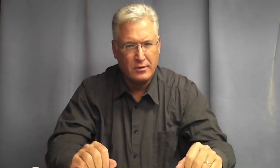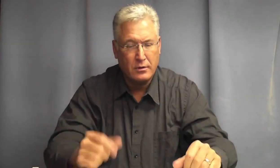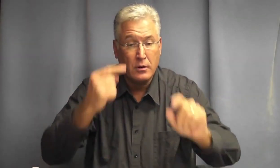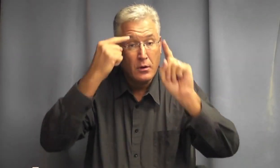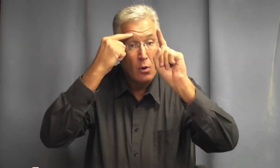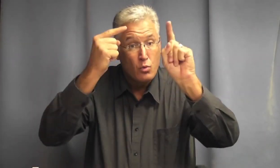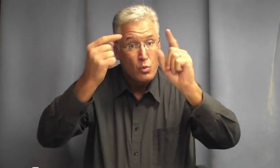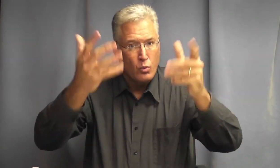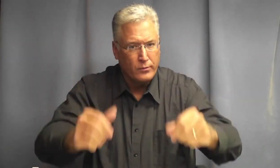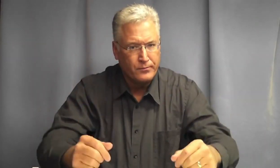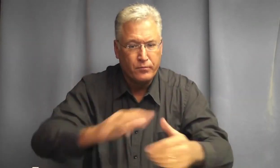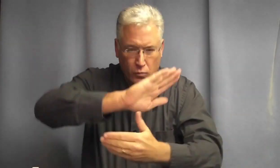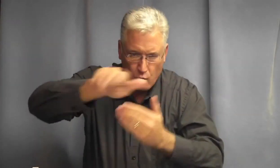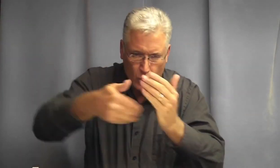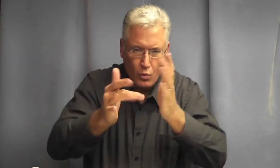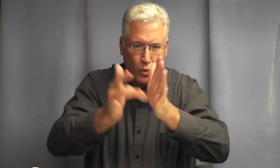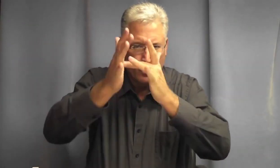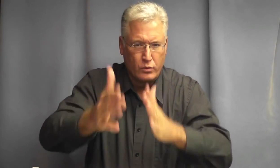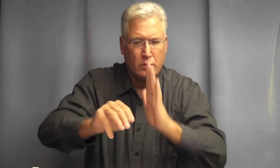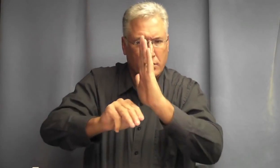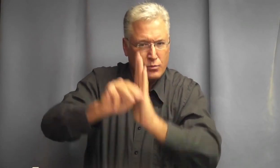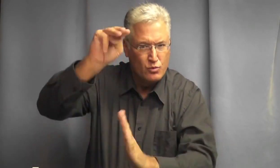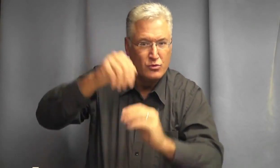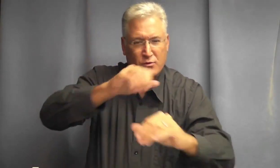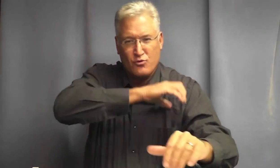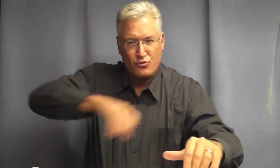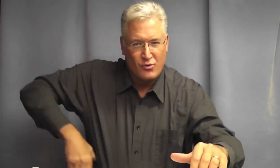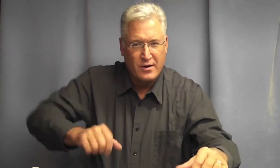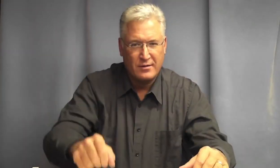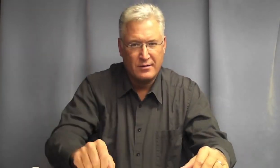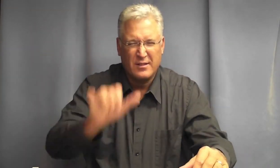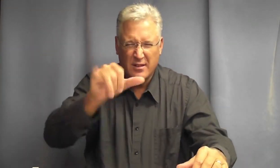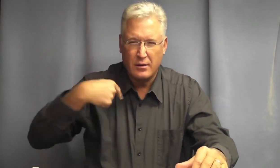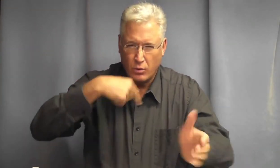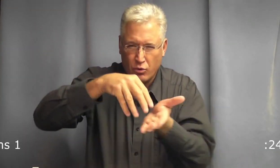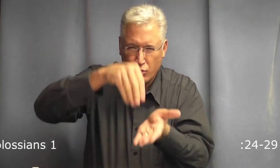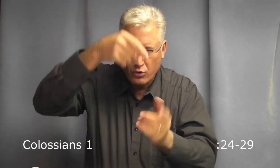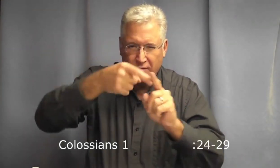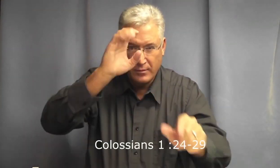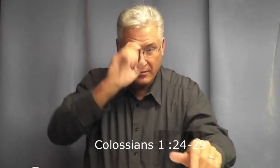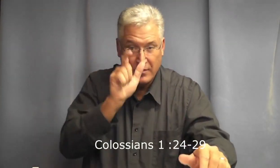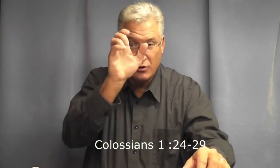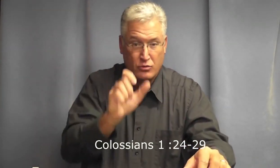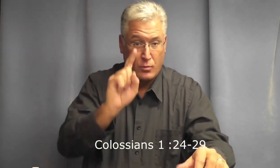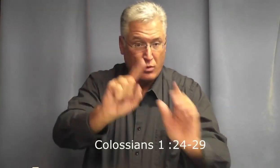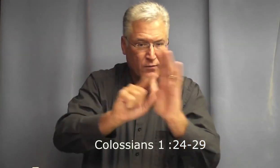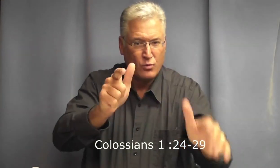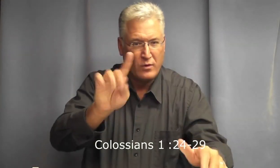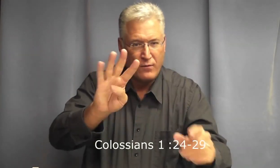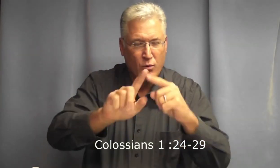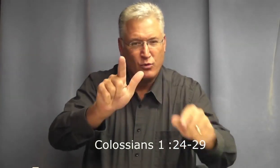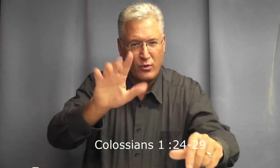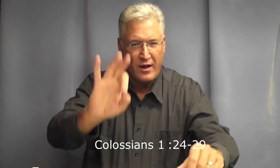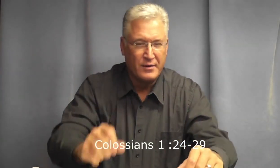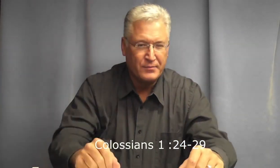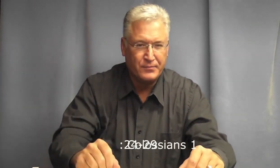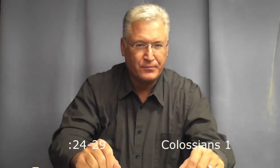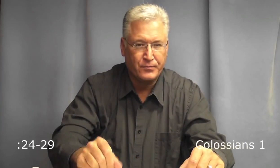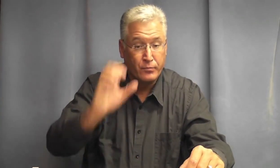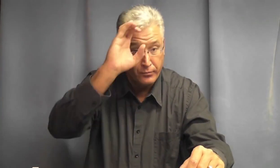to teach. The goal was that all Christians would become mature in Christ. We learn about this in Colossians